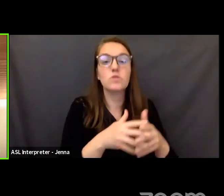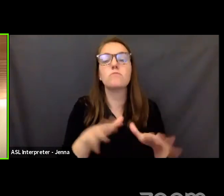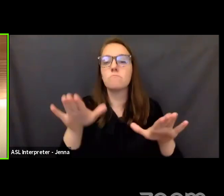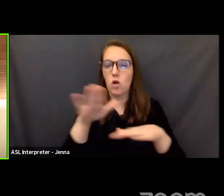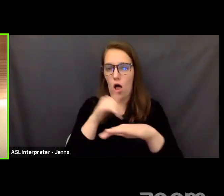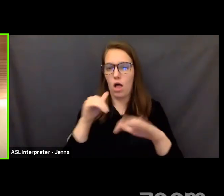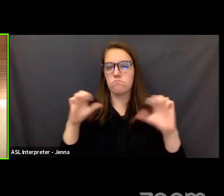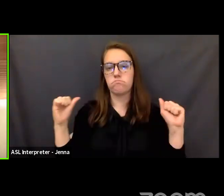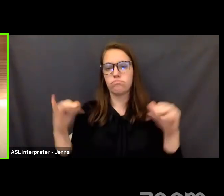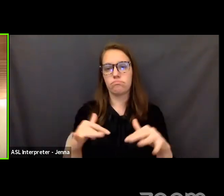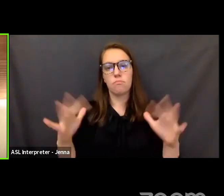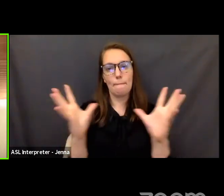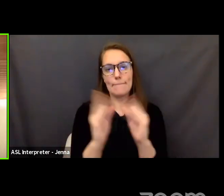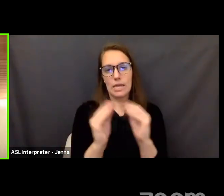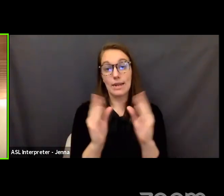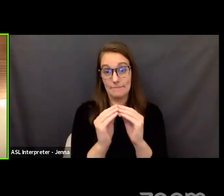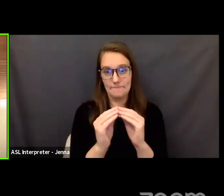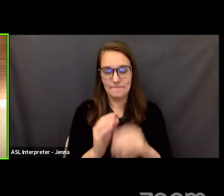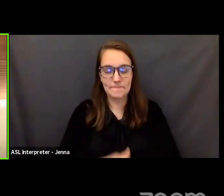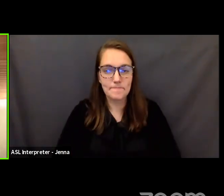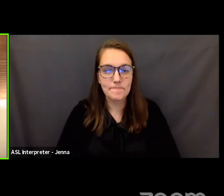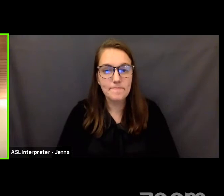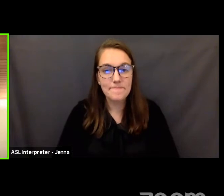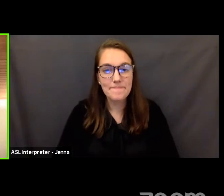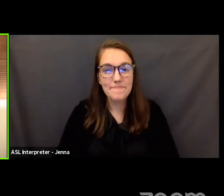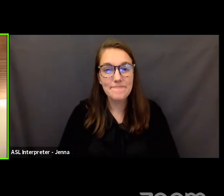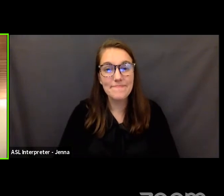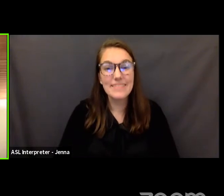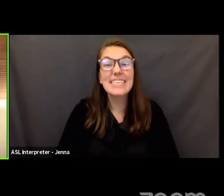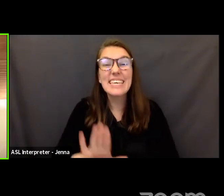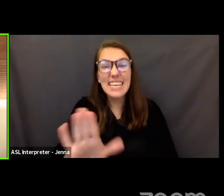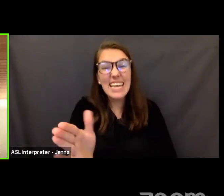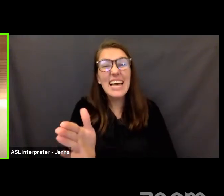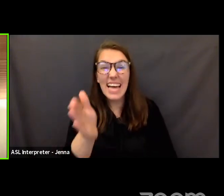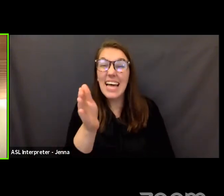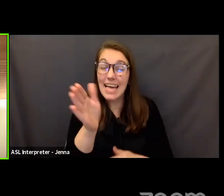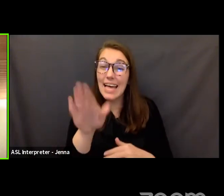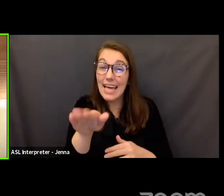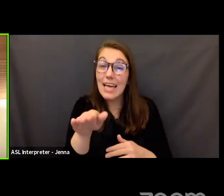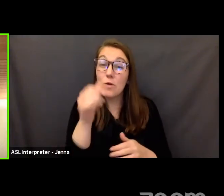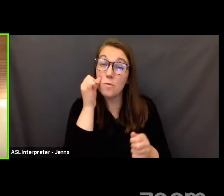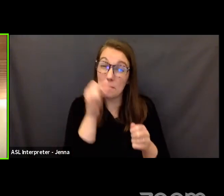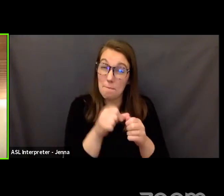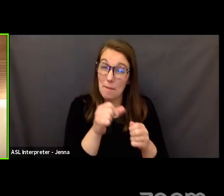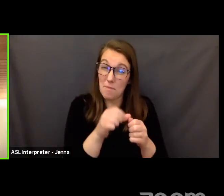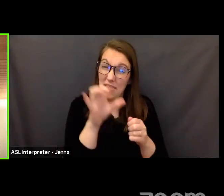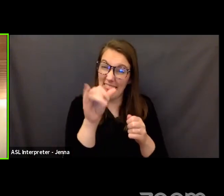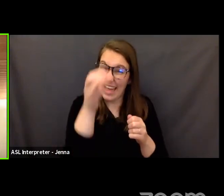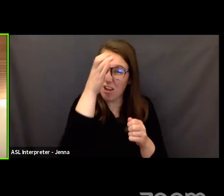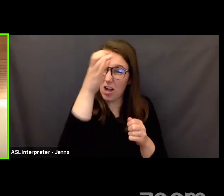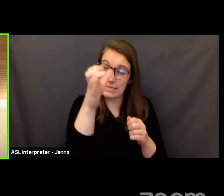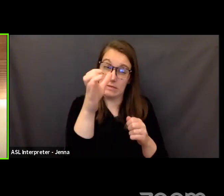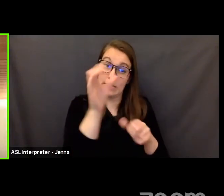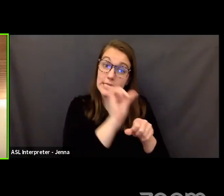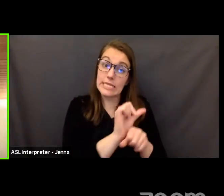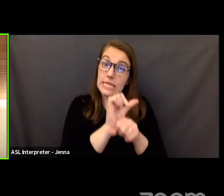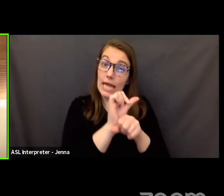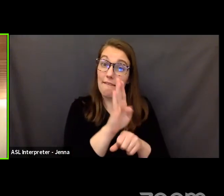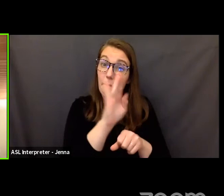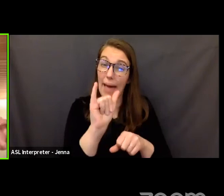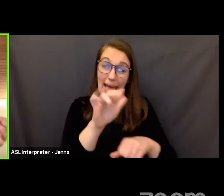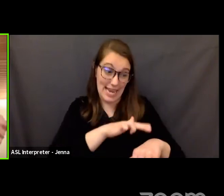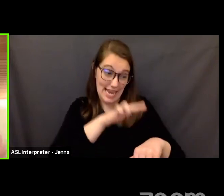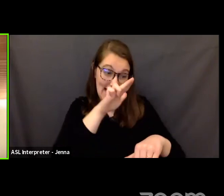before, the first time Aristotle's account of the slave by nature, the first time it was invoked during the Spanish colonial debates was at